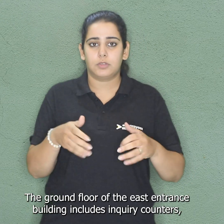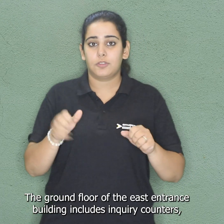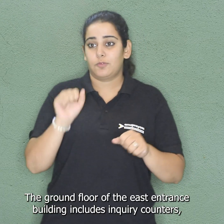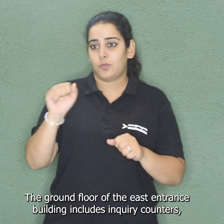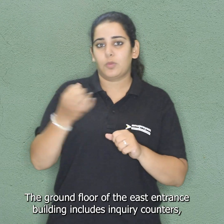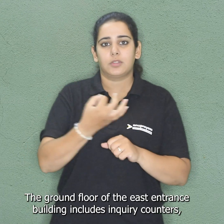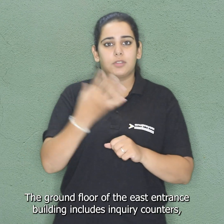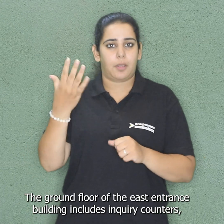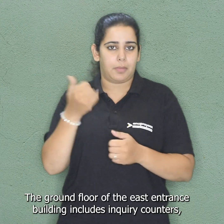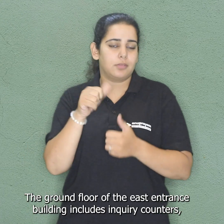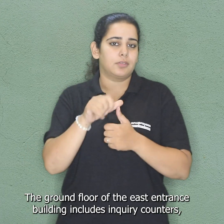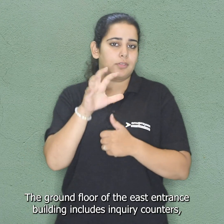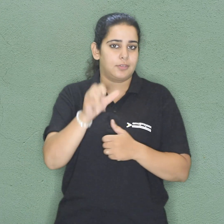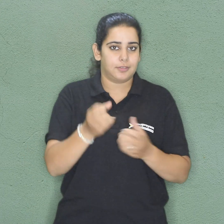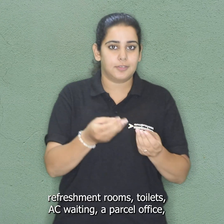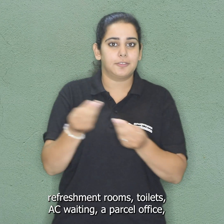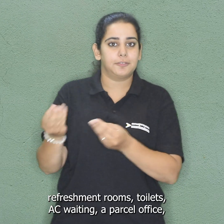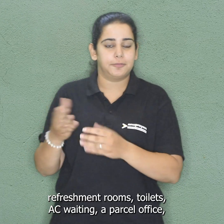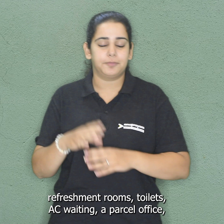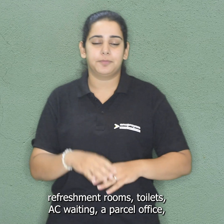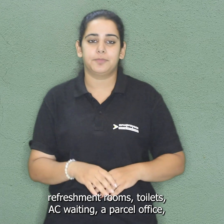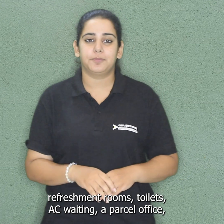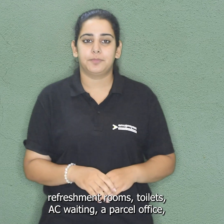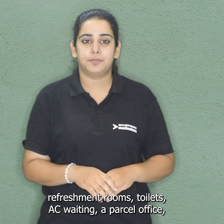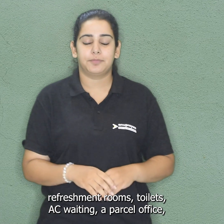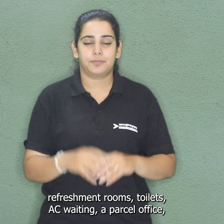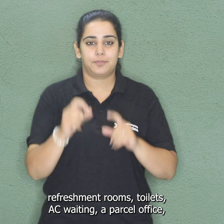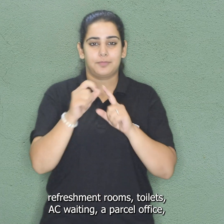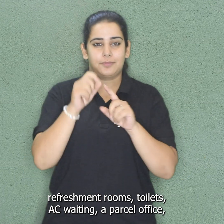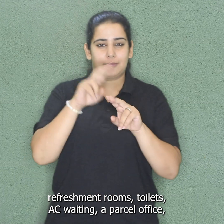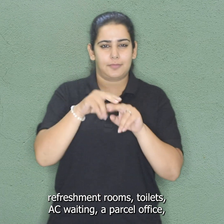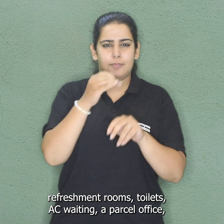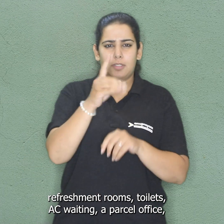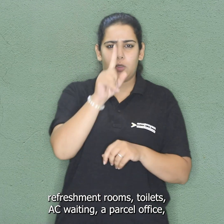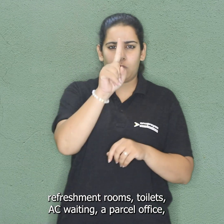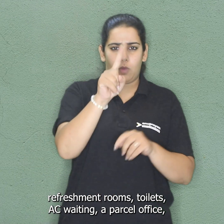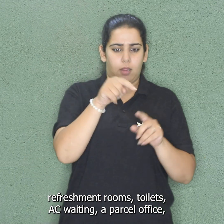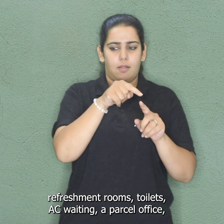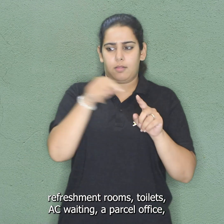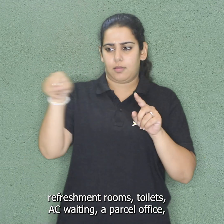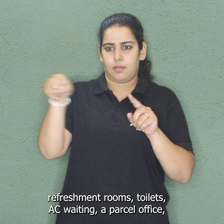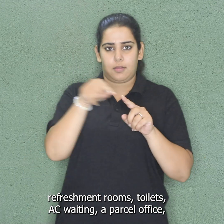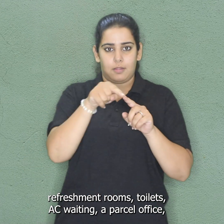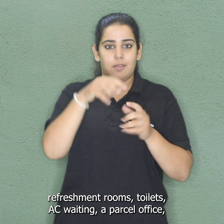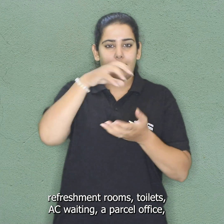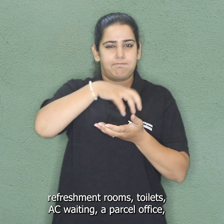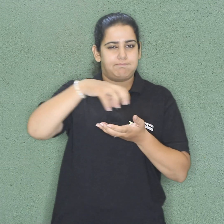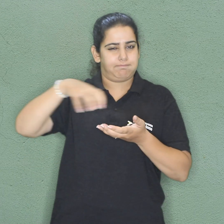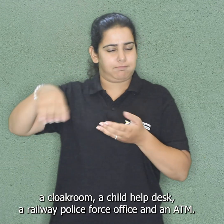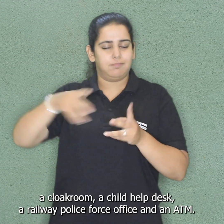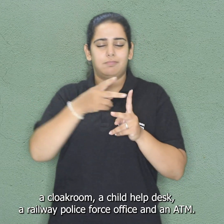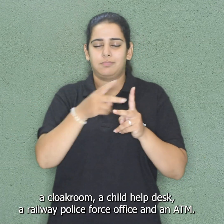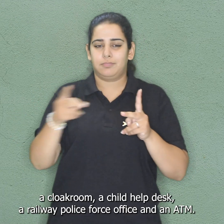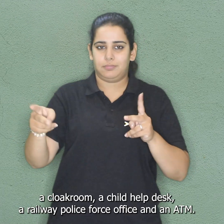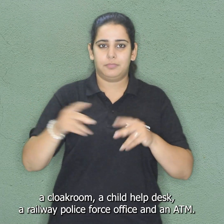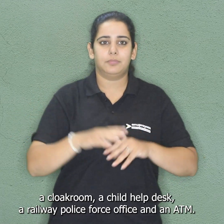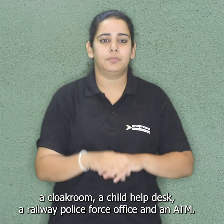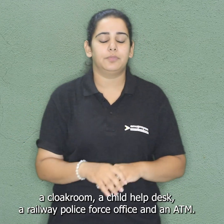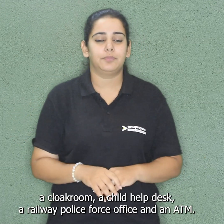includes enquiry counters, refreshment rooms, toilets, AC waiting, a parcel office, a cloak room, a child